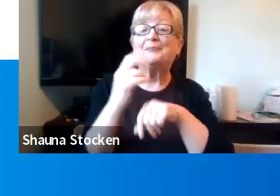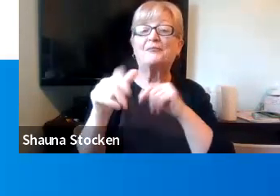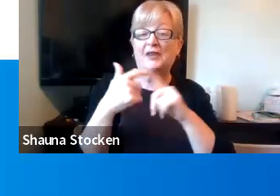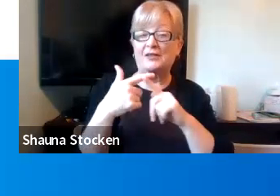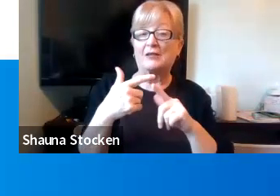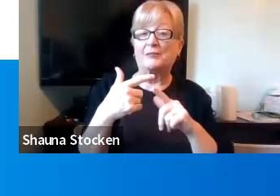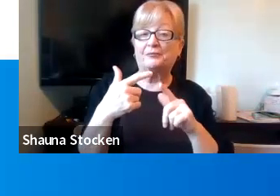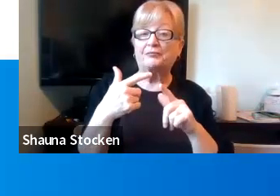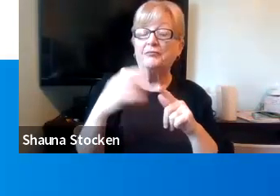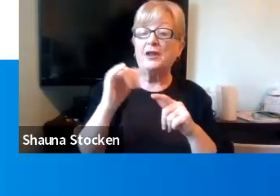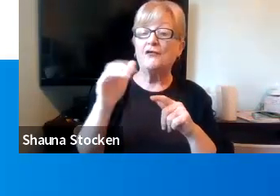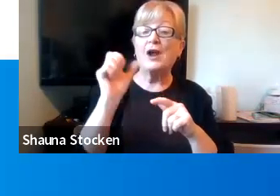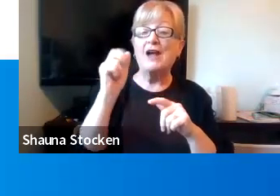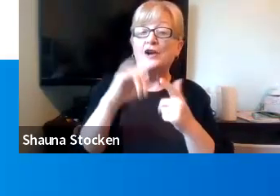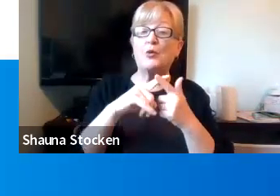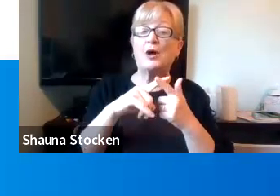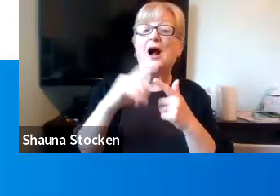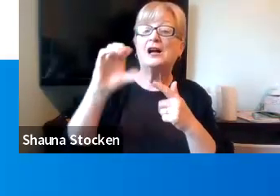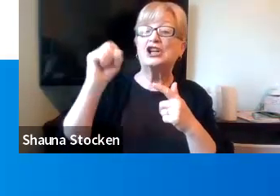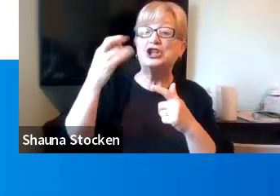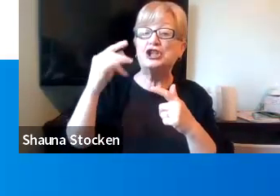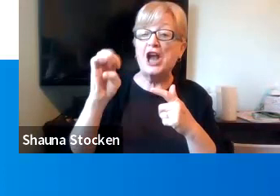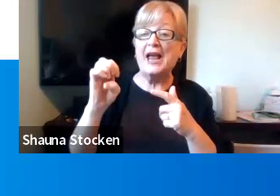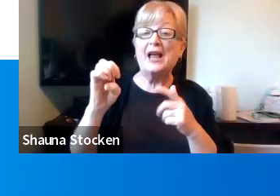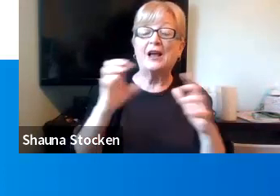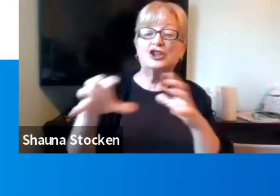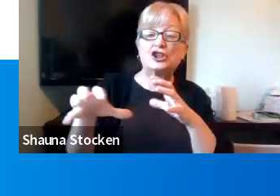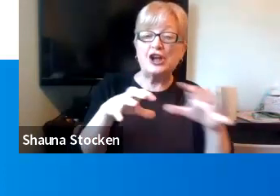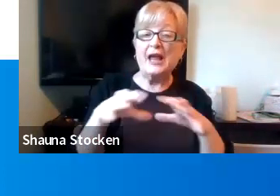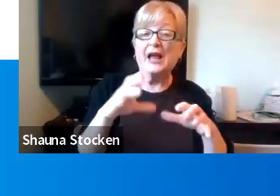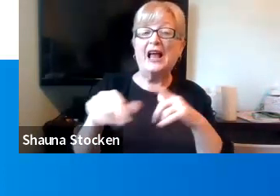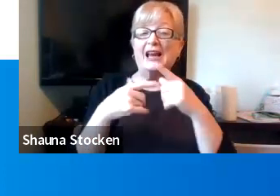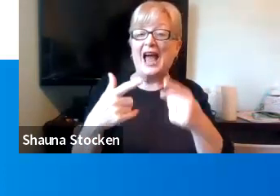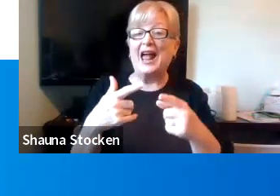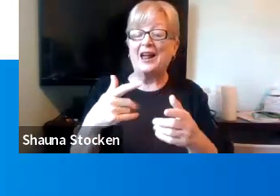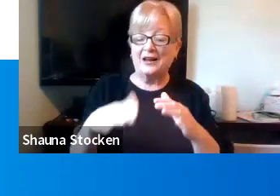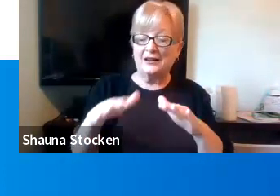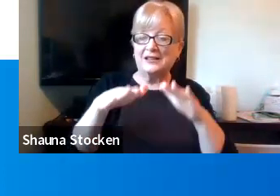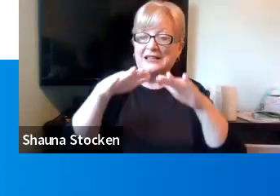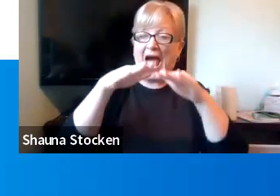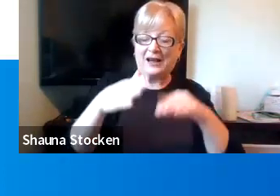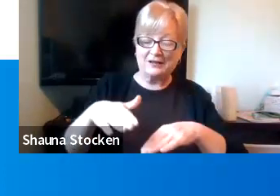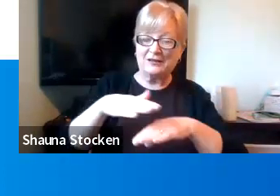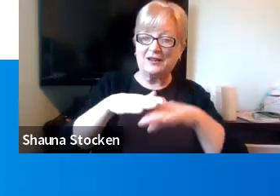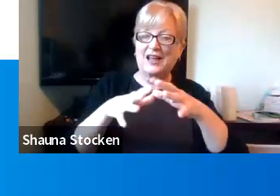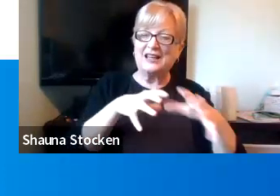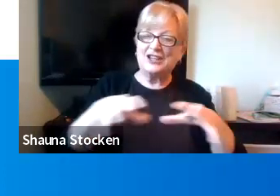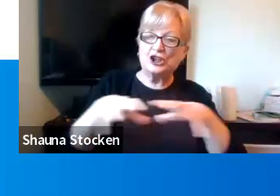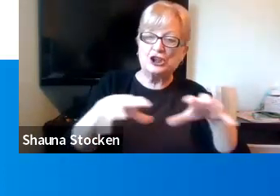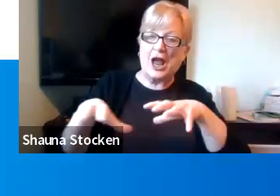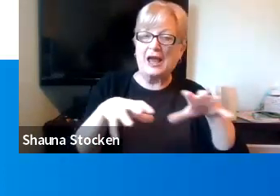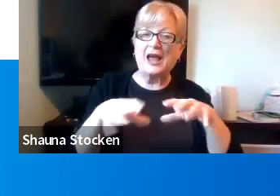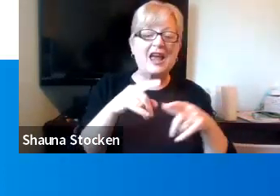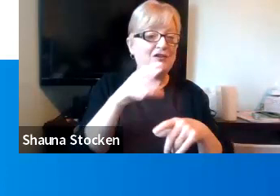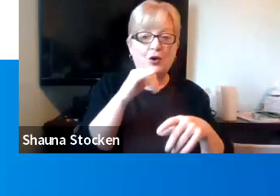shake reminder. Small foods that are stacked, such as fries or nuggets, will usually need shaking. Without shaking, food may not be